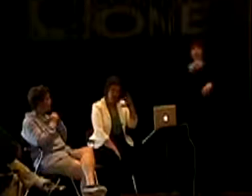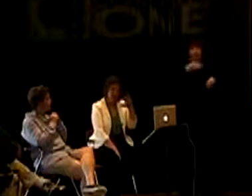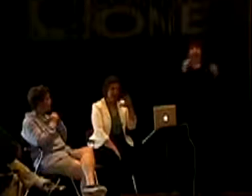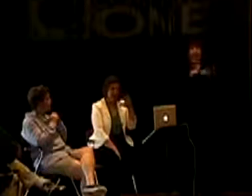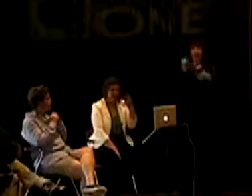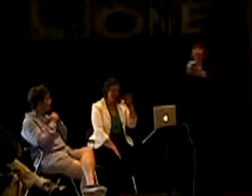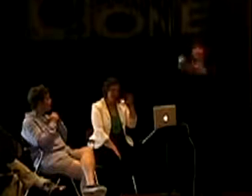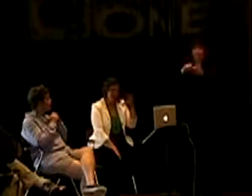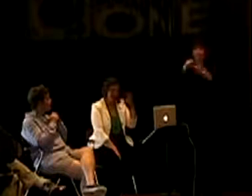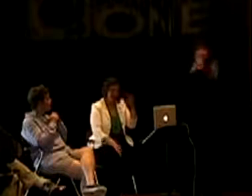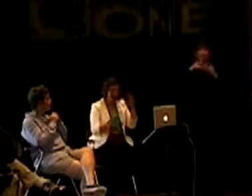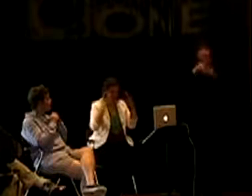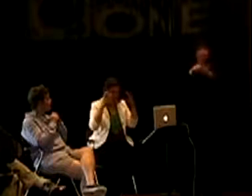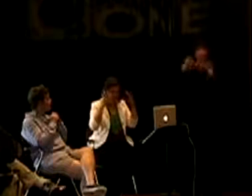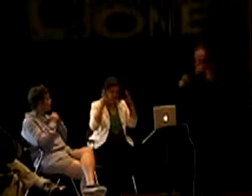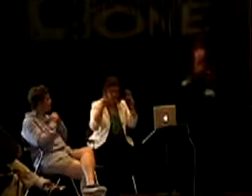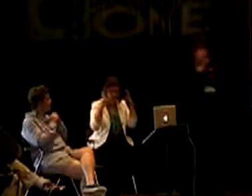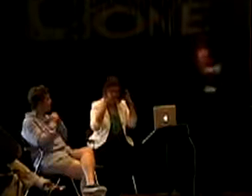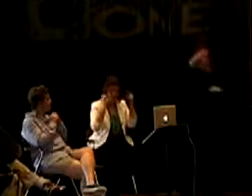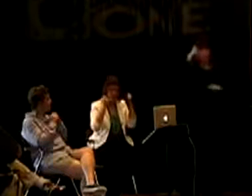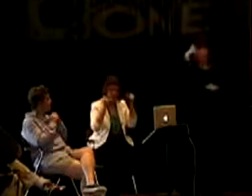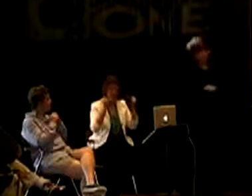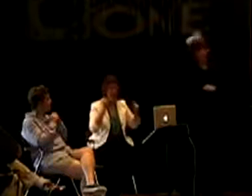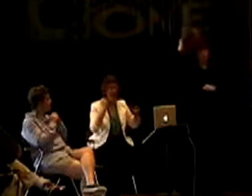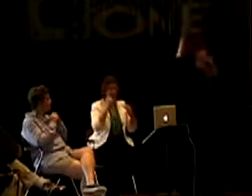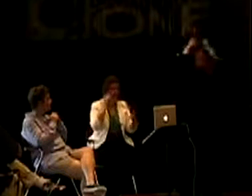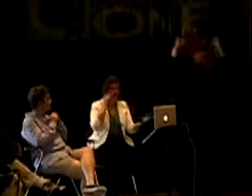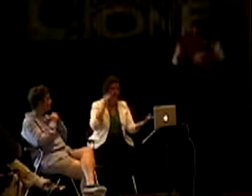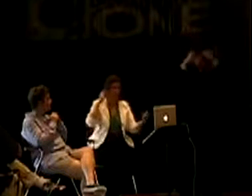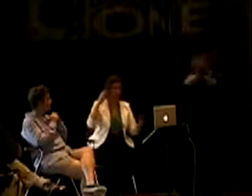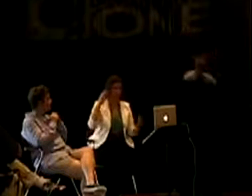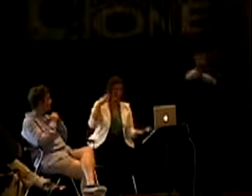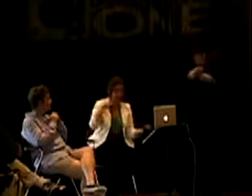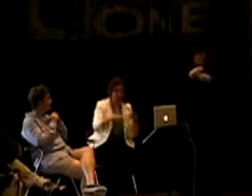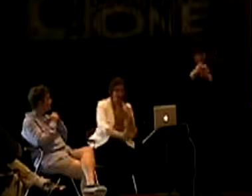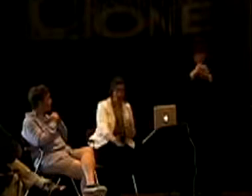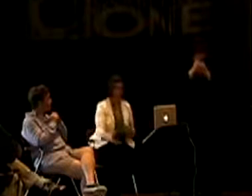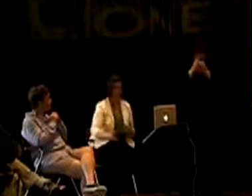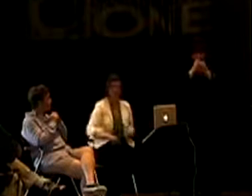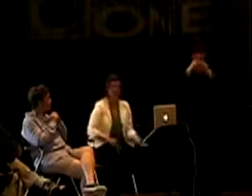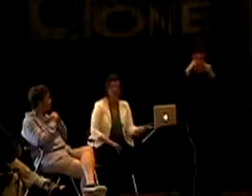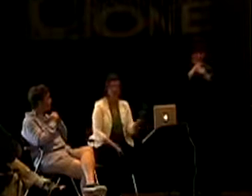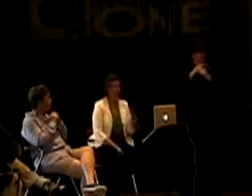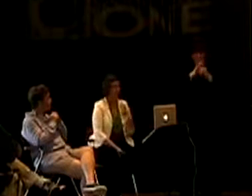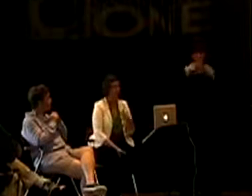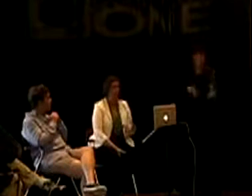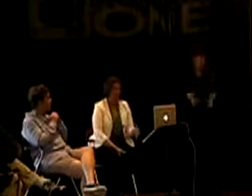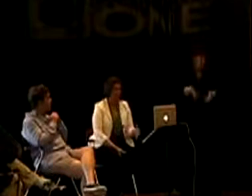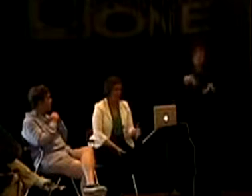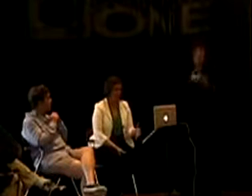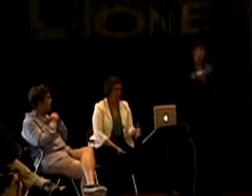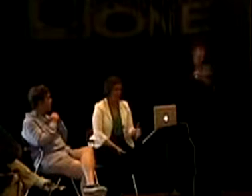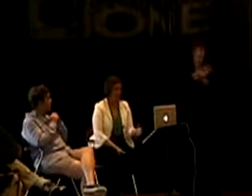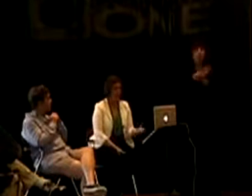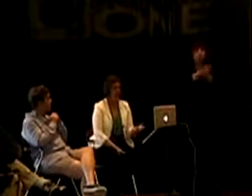person in whose brain this play originally formed itself and had to sort of work itself out on paper and through the